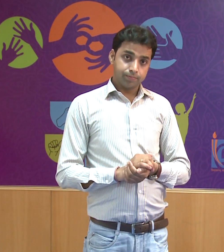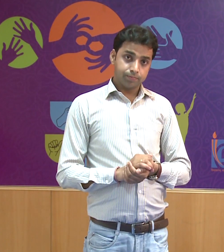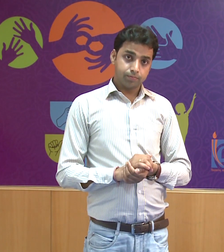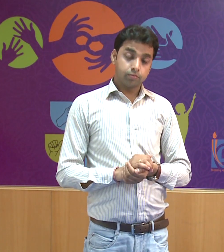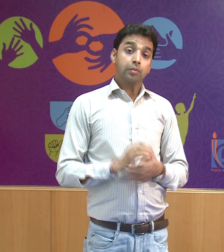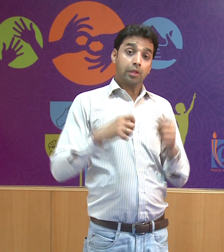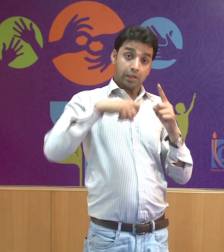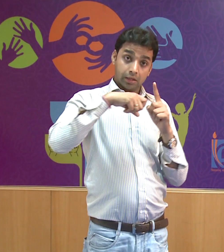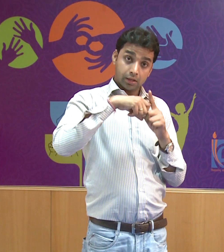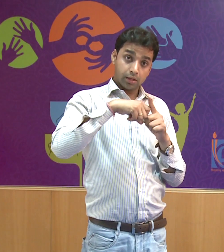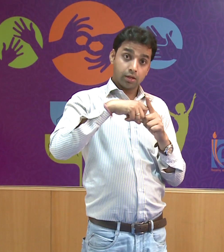Kanchi,